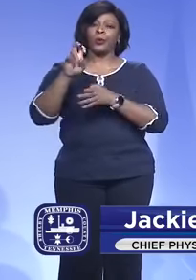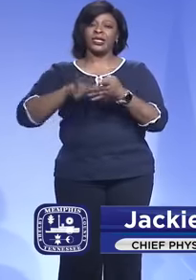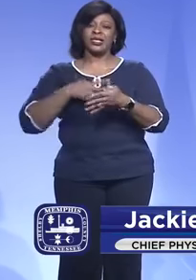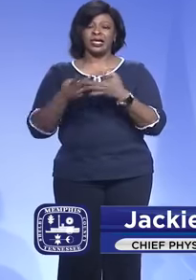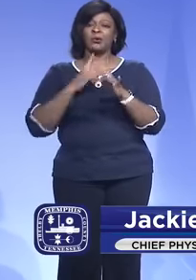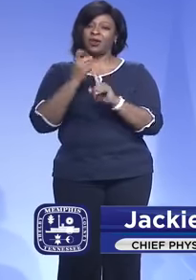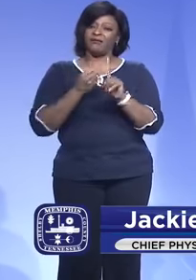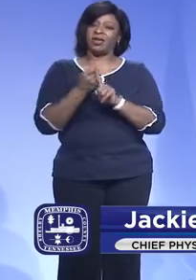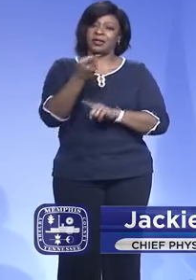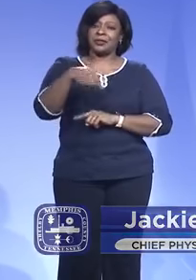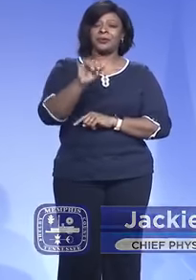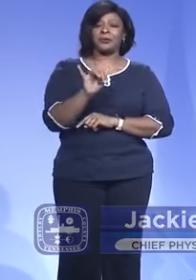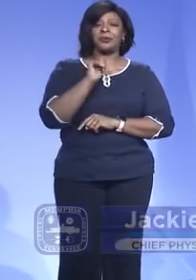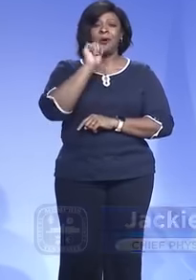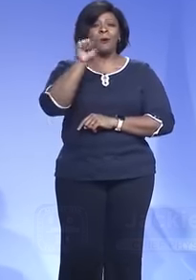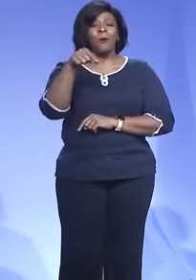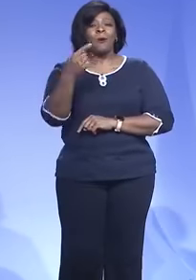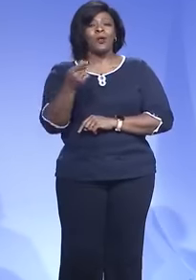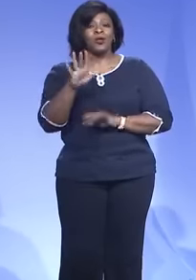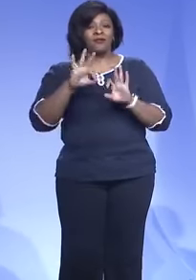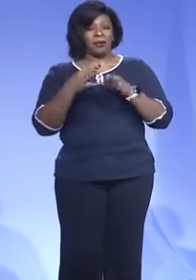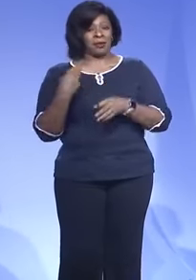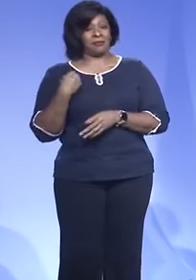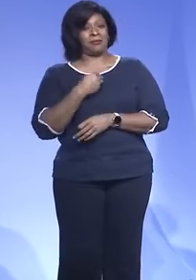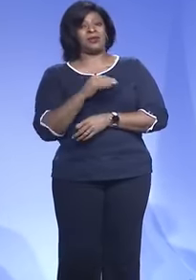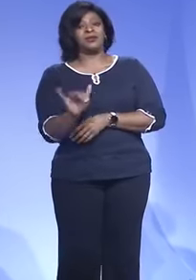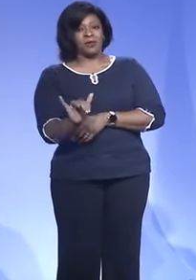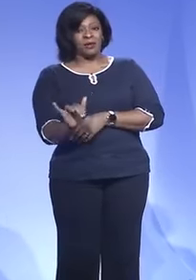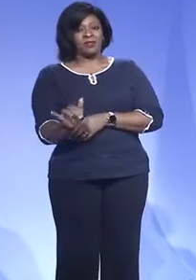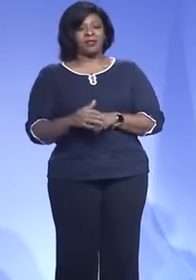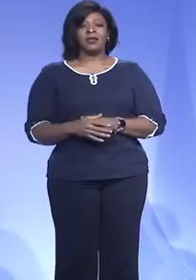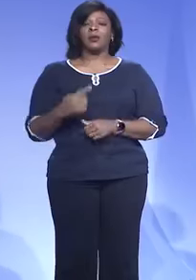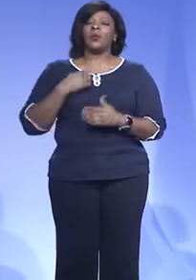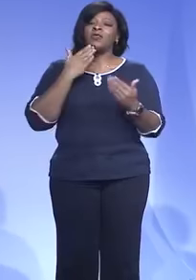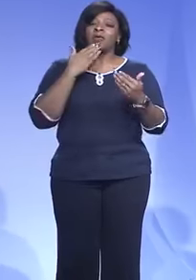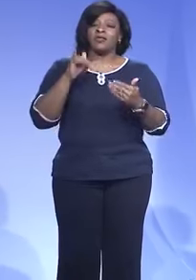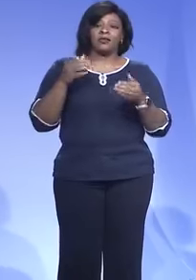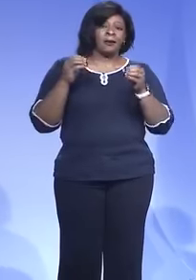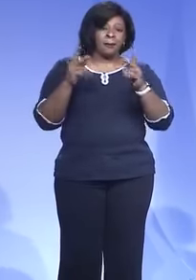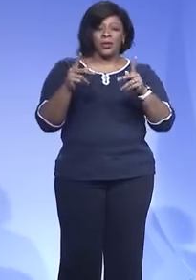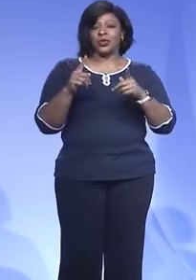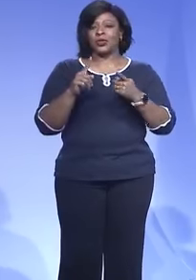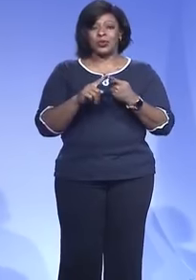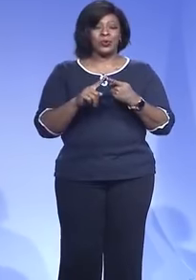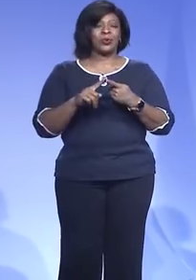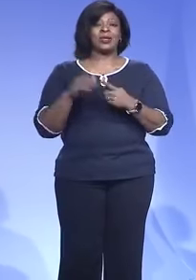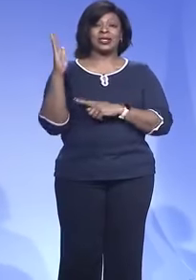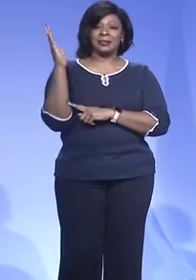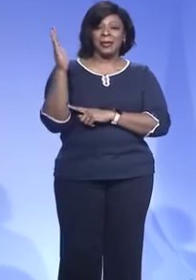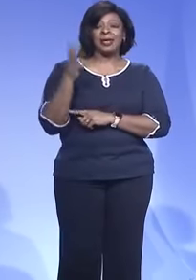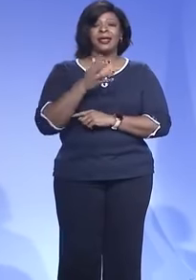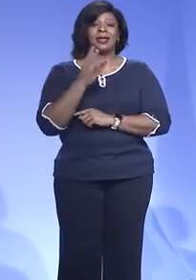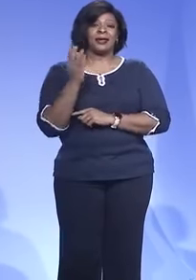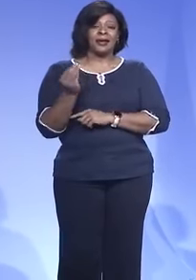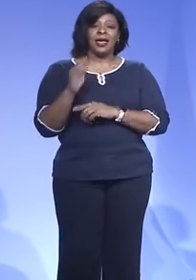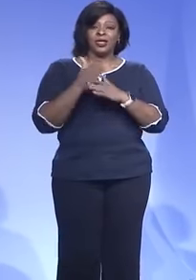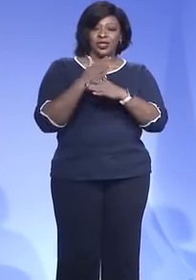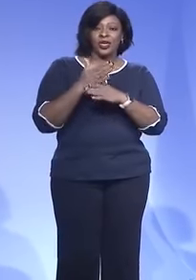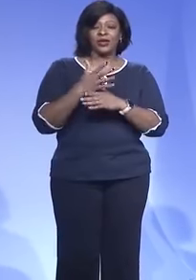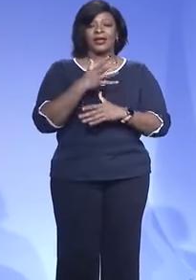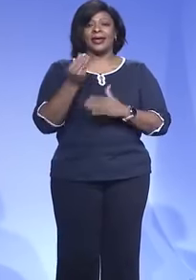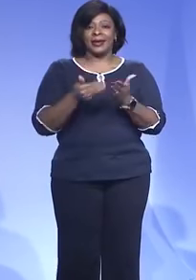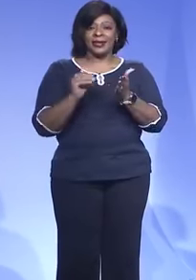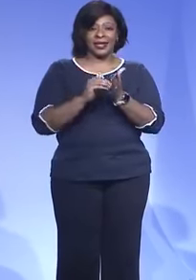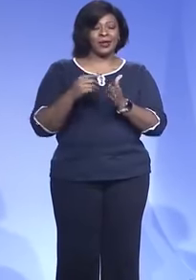affects you a lot, not to mention just your own family members. So we appreciate this opportunity to speak and to share. And